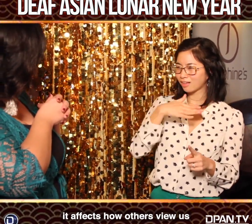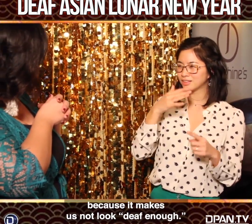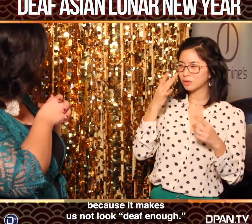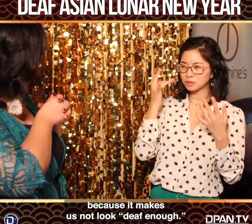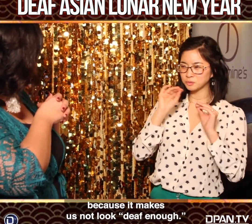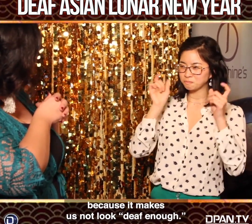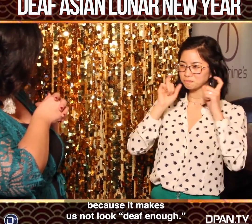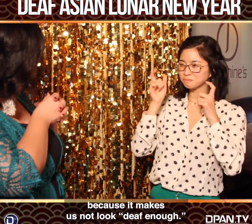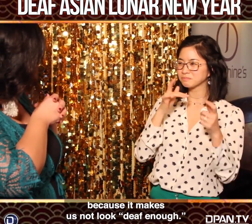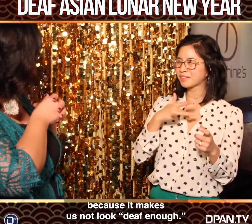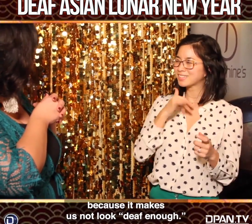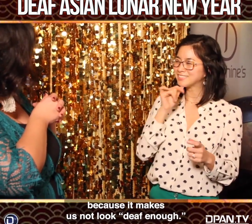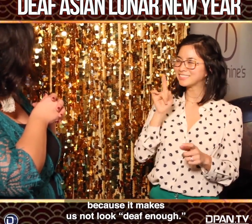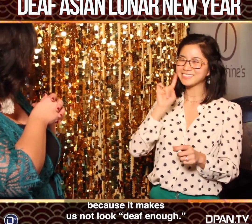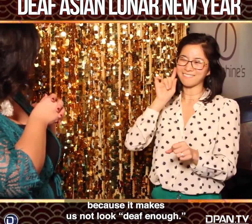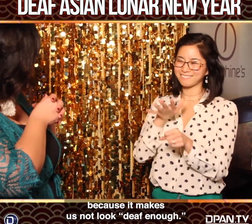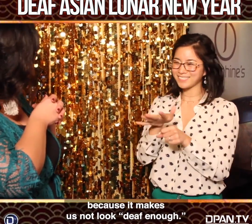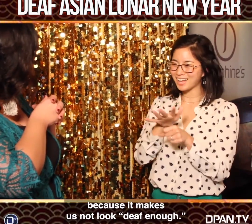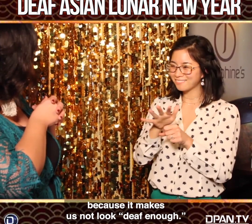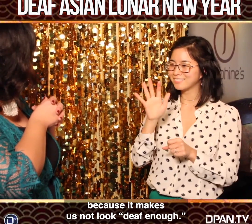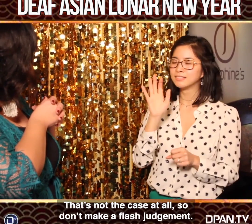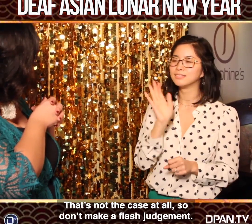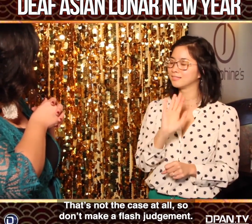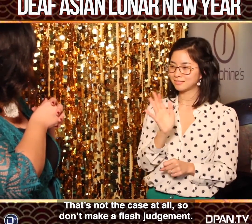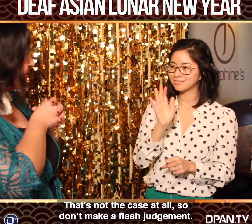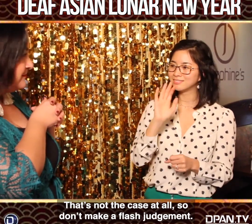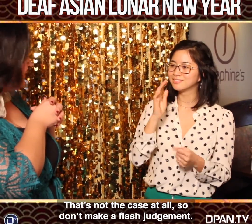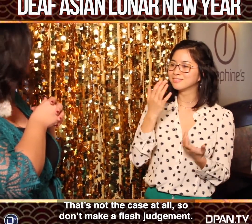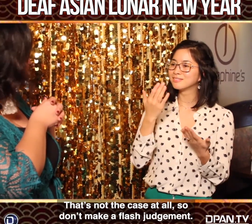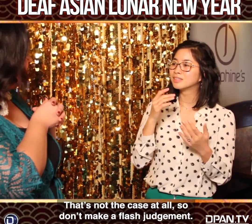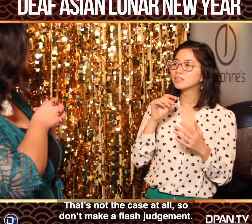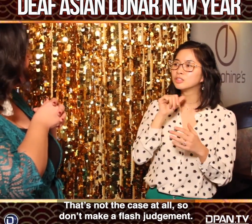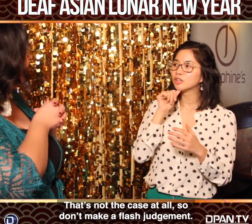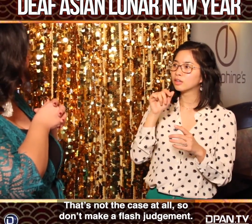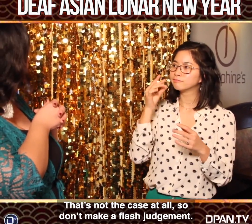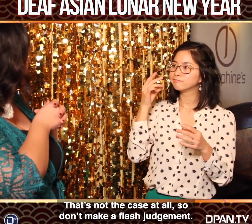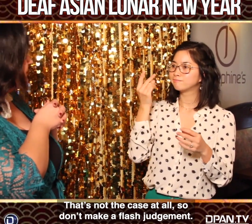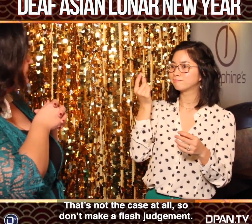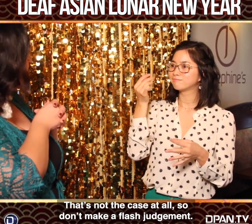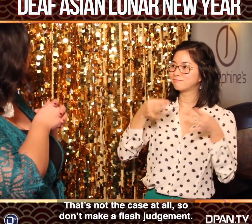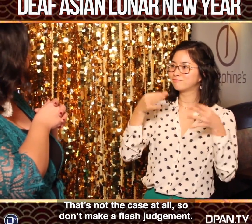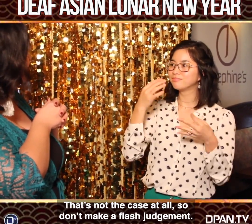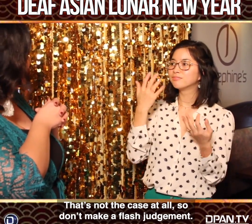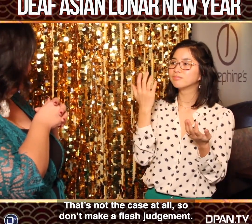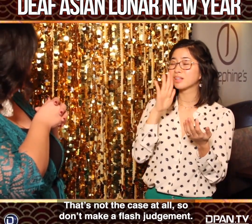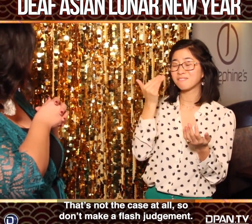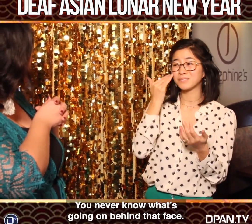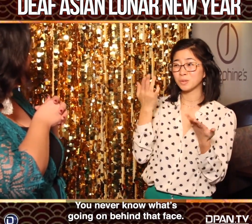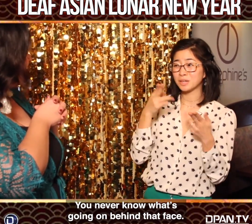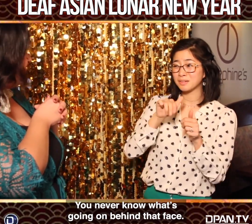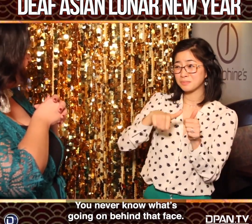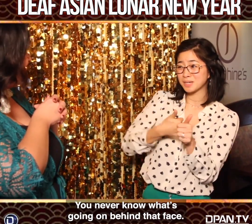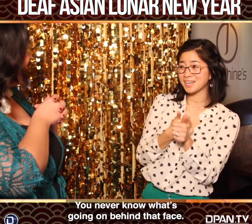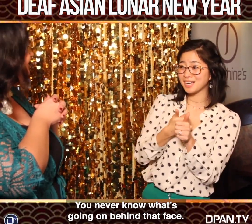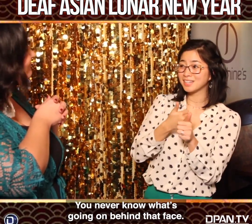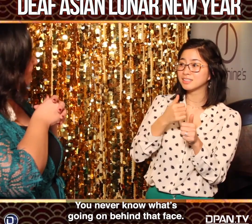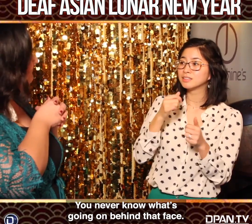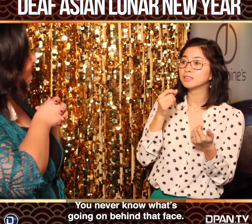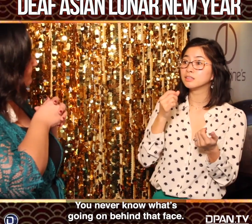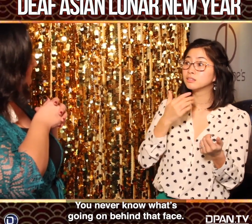it makes us look not deaf enough. That's not the case at all, so don't make a flash judgment. You never know what's going on behind that face.